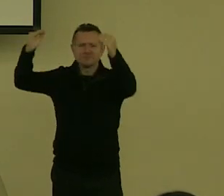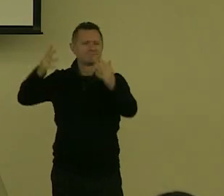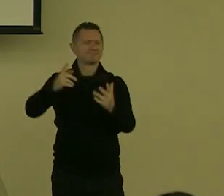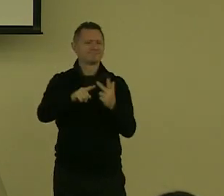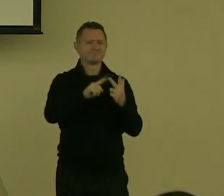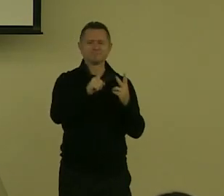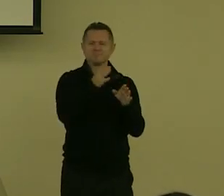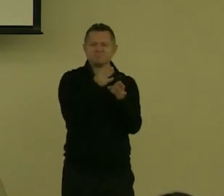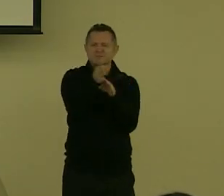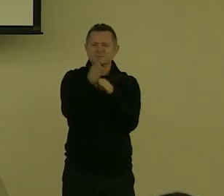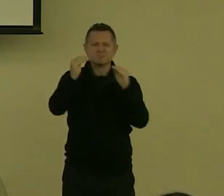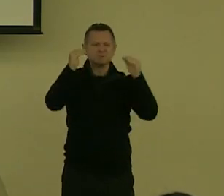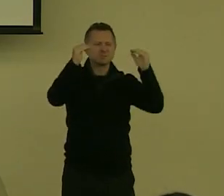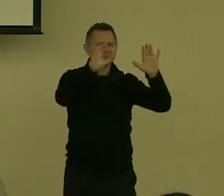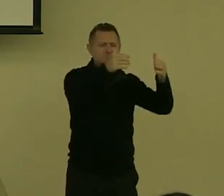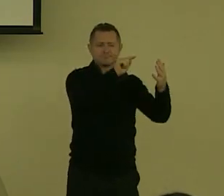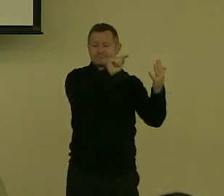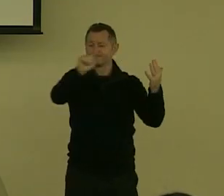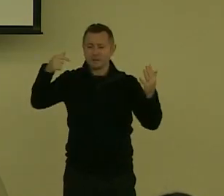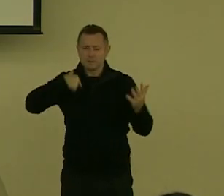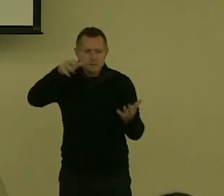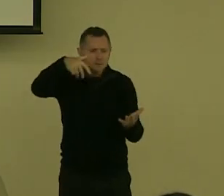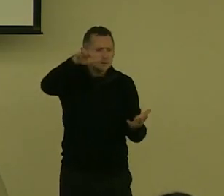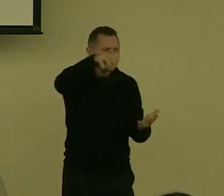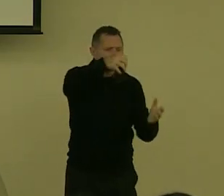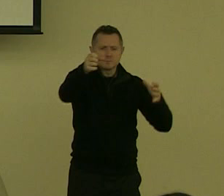moment. I've invited, oh, hello.